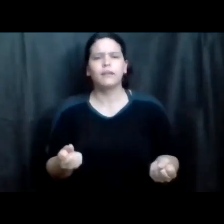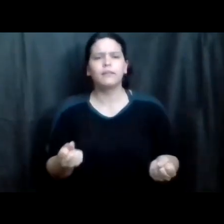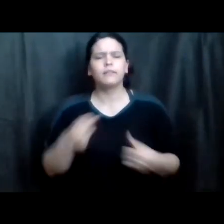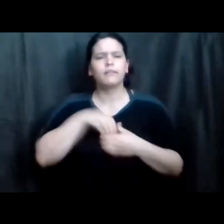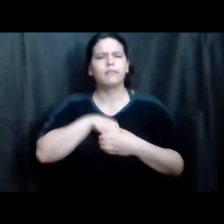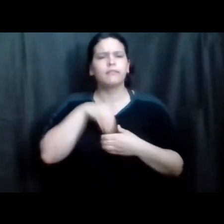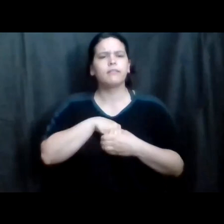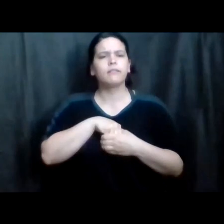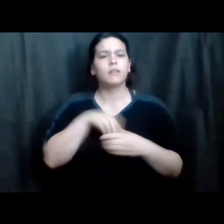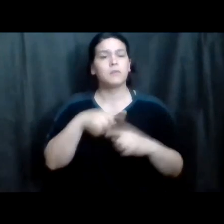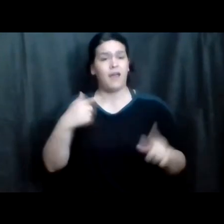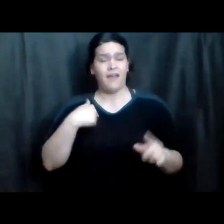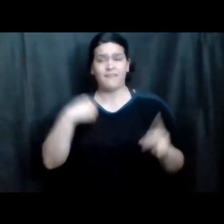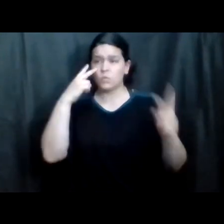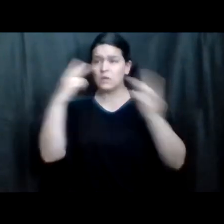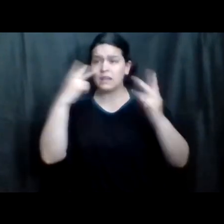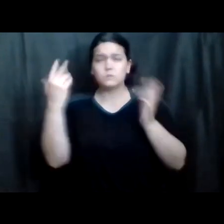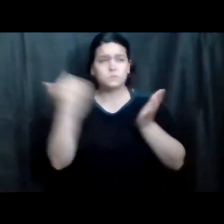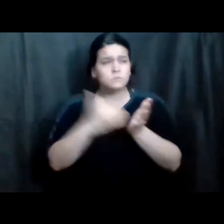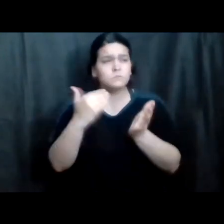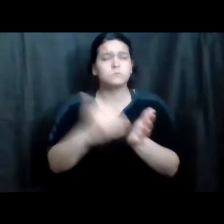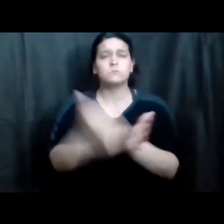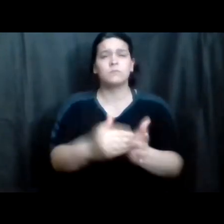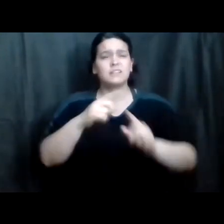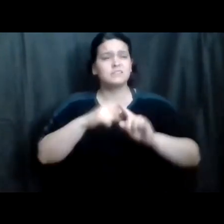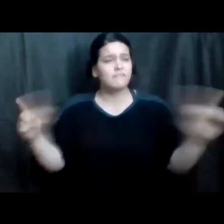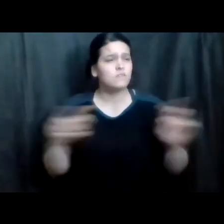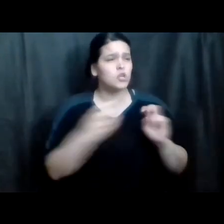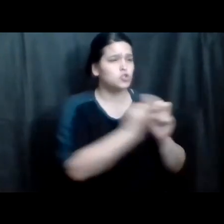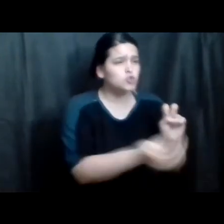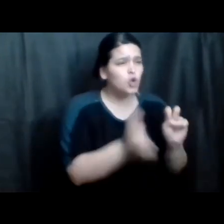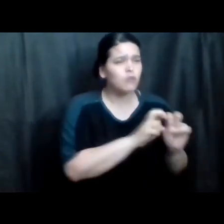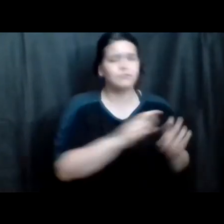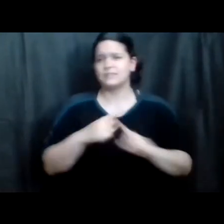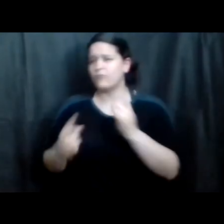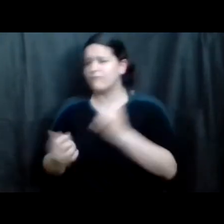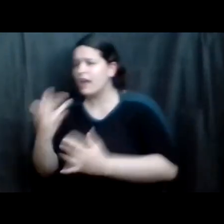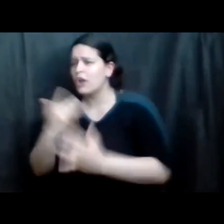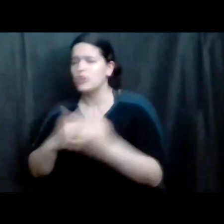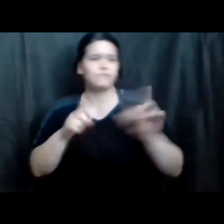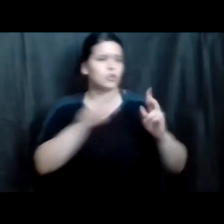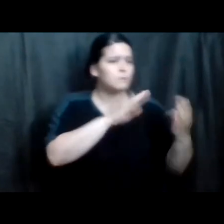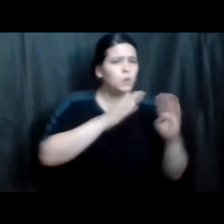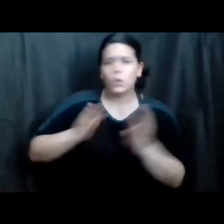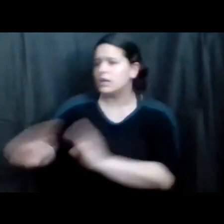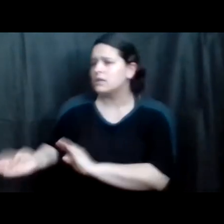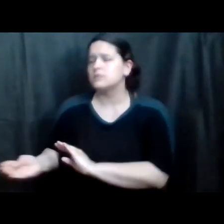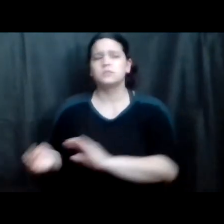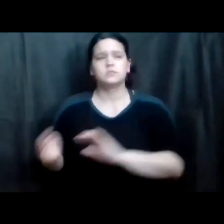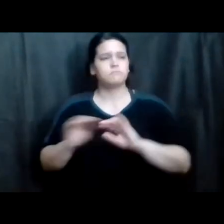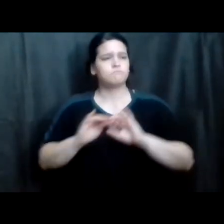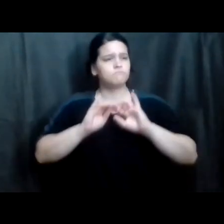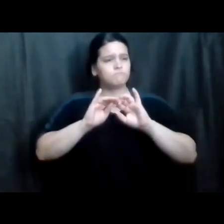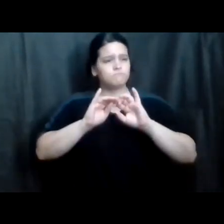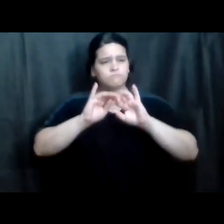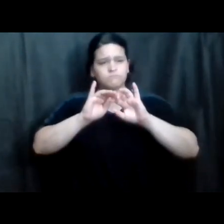But I have witnessed over and over in different circles, in different fires, in different communities, the